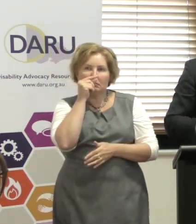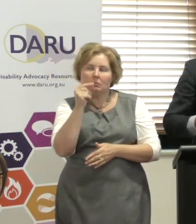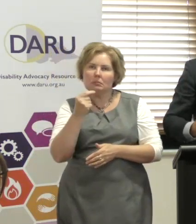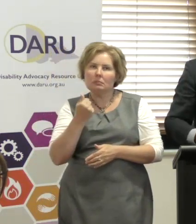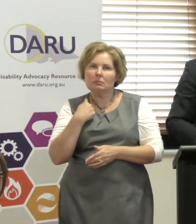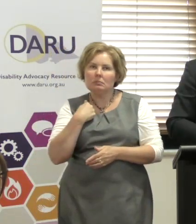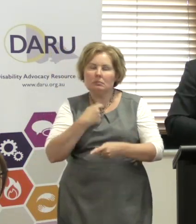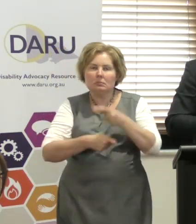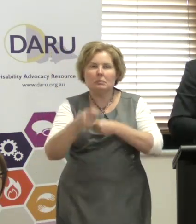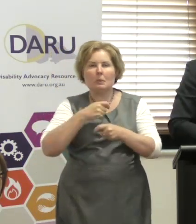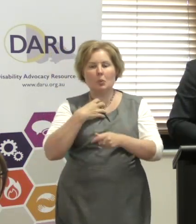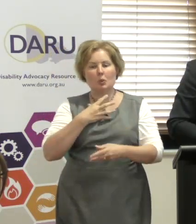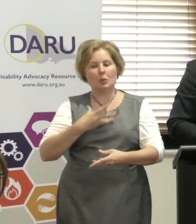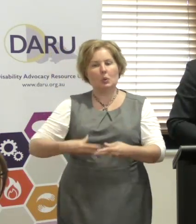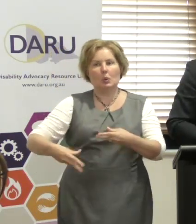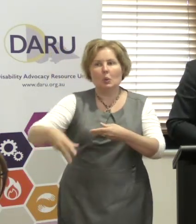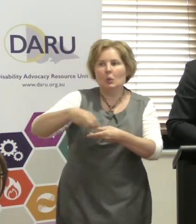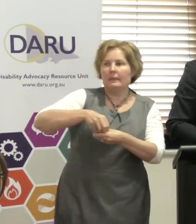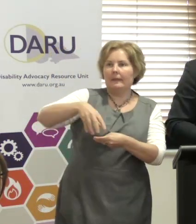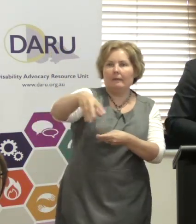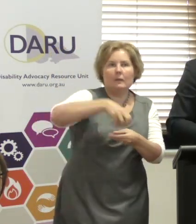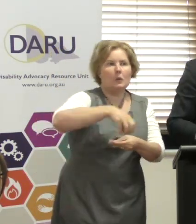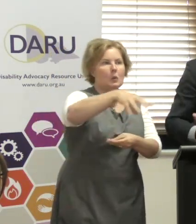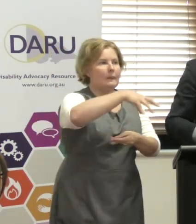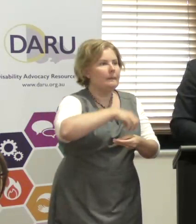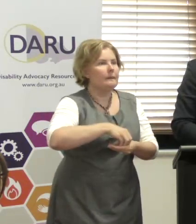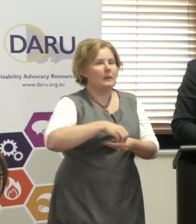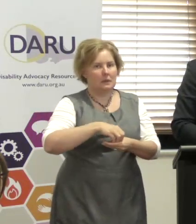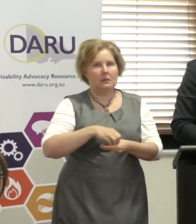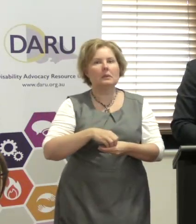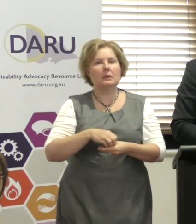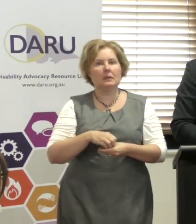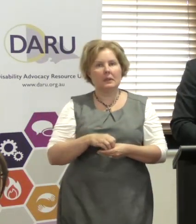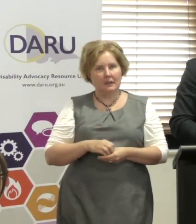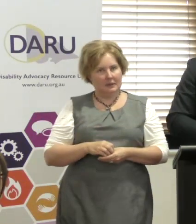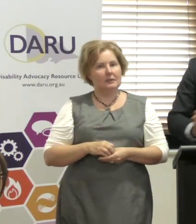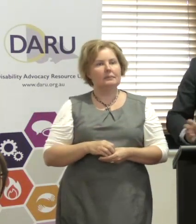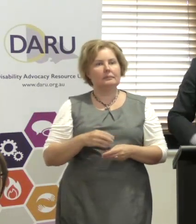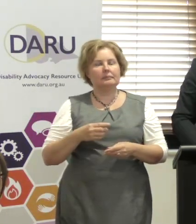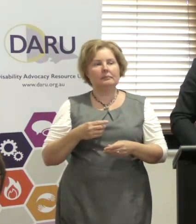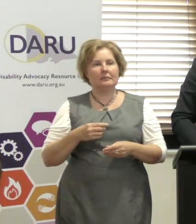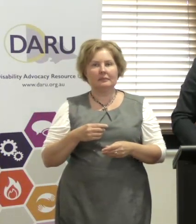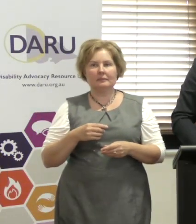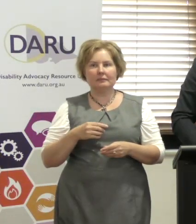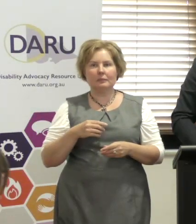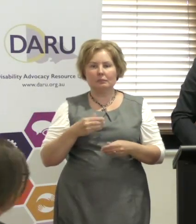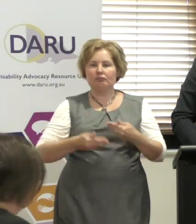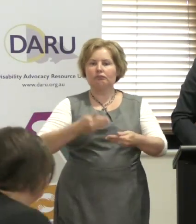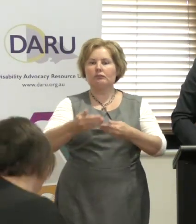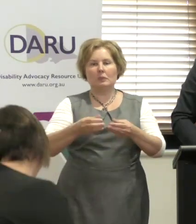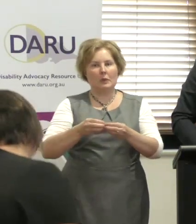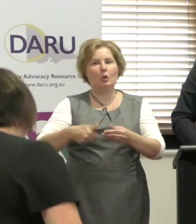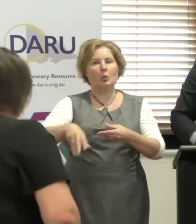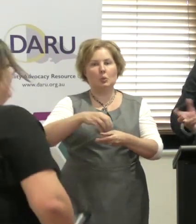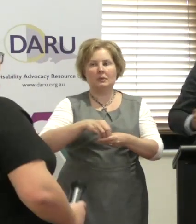much more inclusive, carry this philosophy inclusive, and walk the floor for inclusion. So I'm going to hand it over now to the